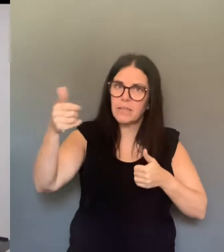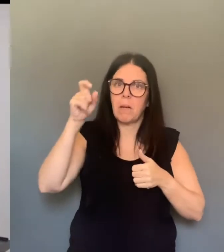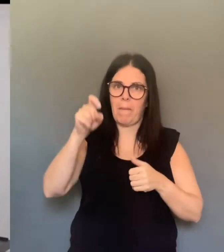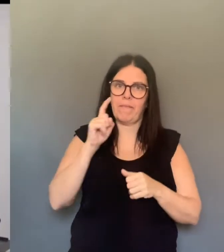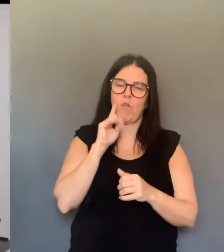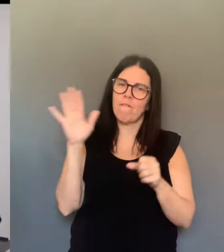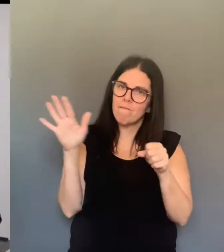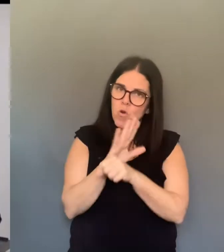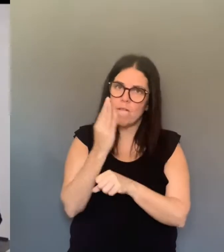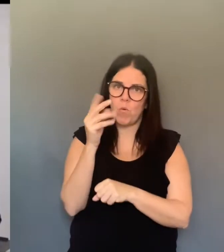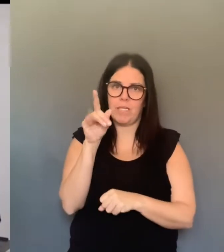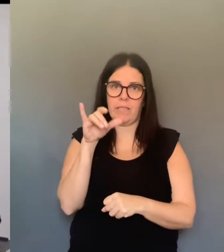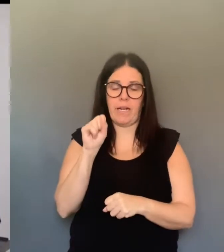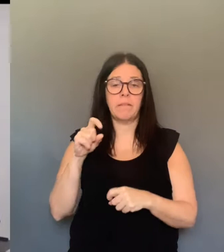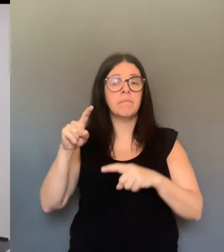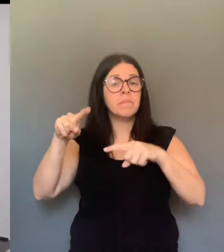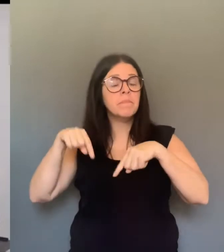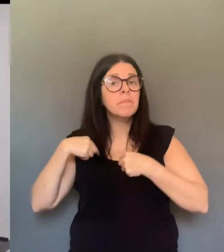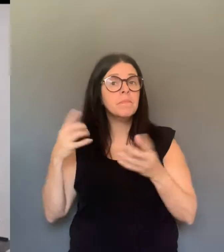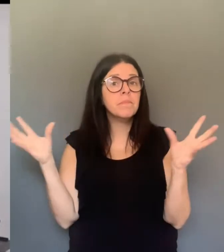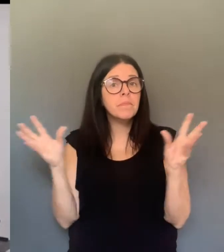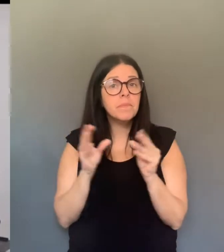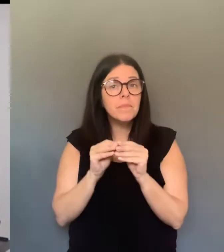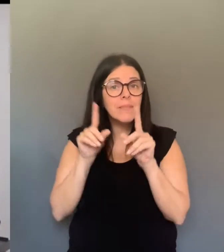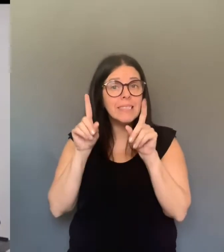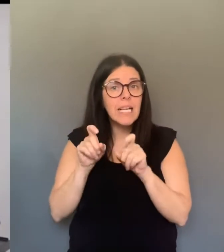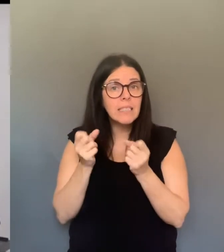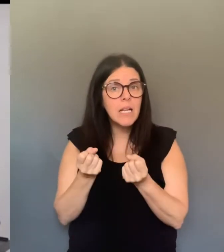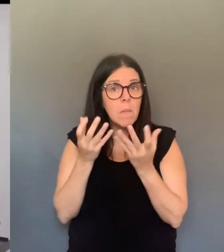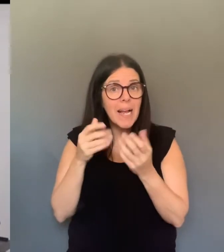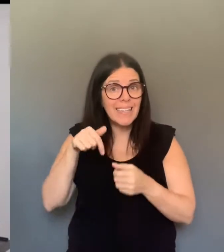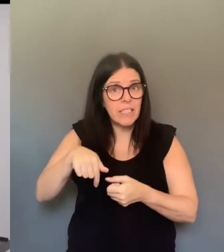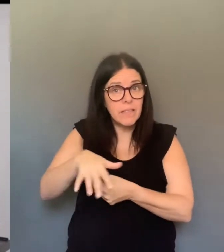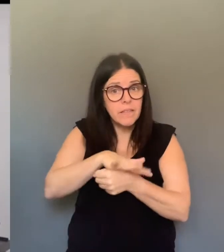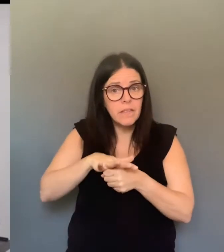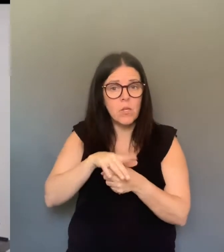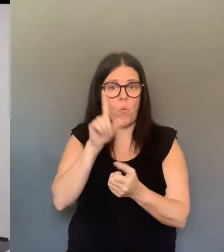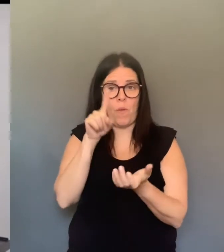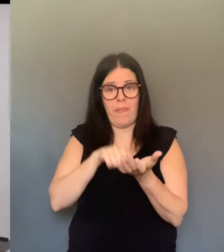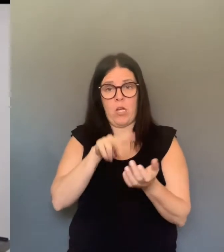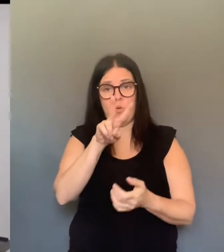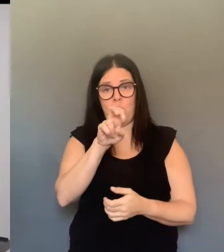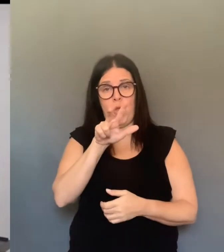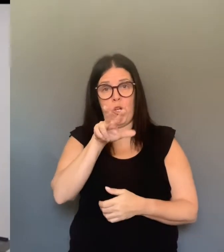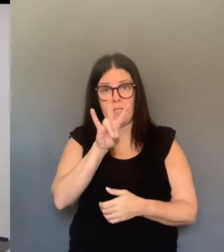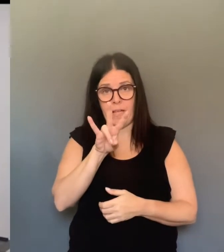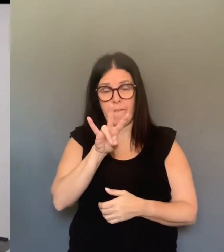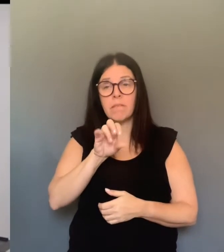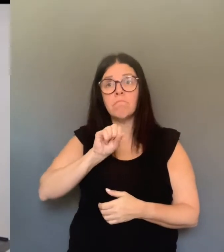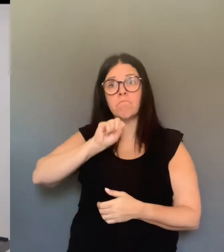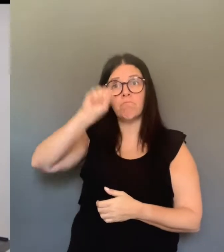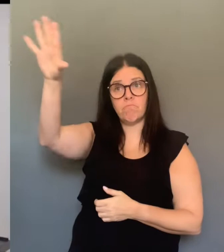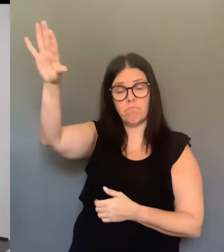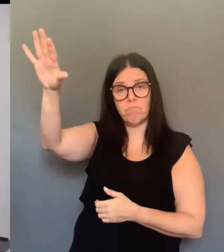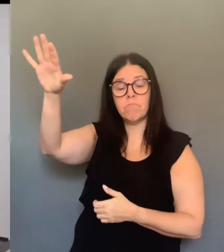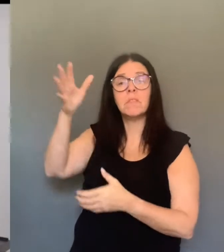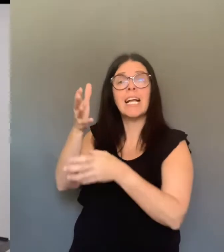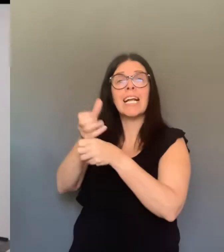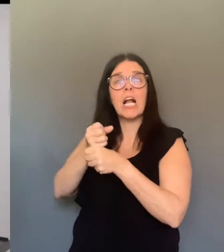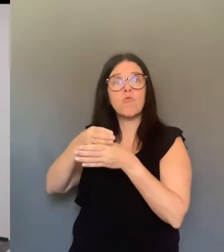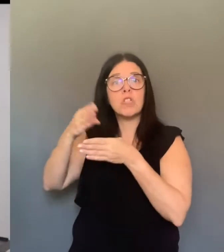Testing for COVID-19 should be based on clinical assessment. Where there are shortages of testing kits, and the following groups will be